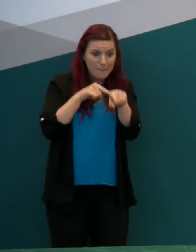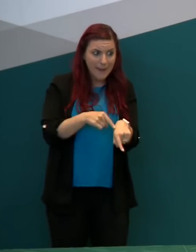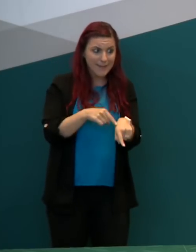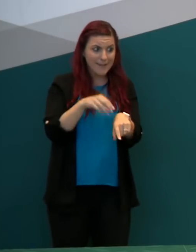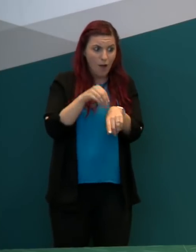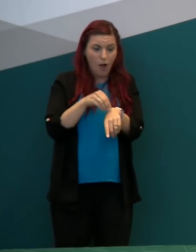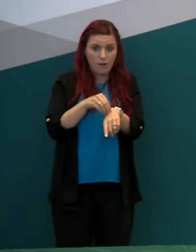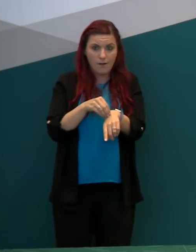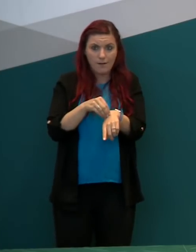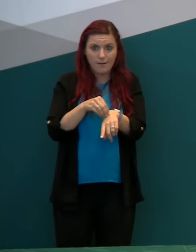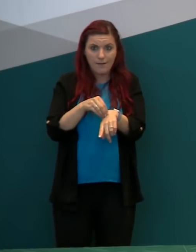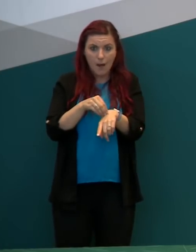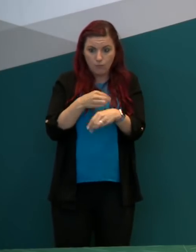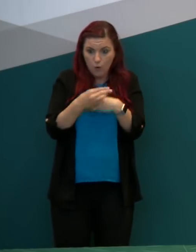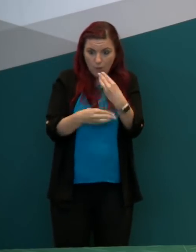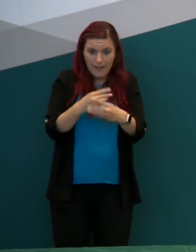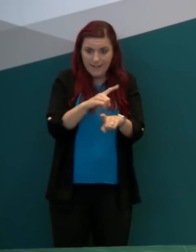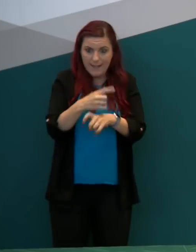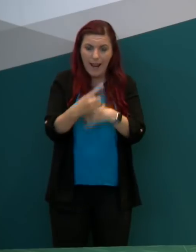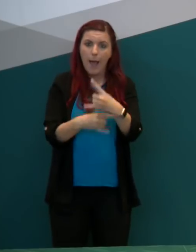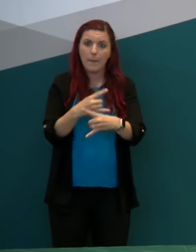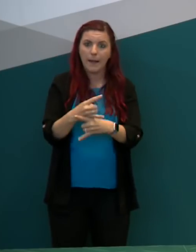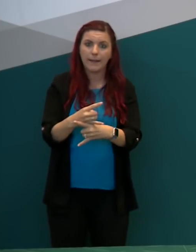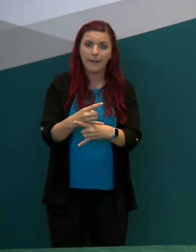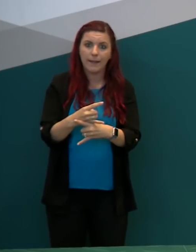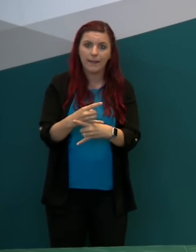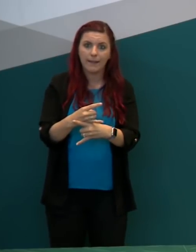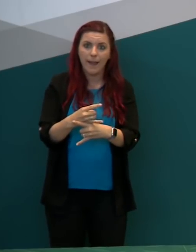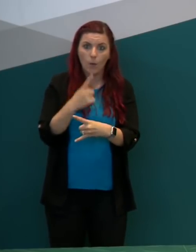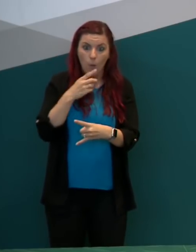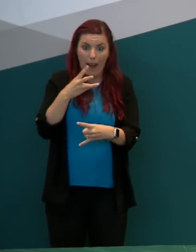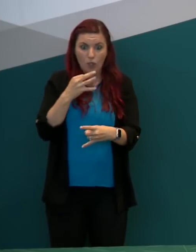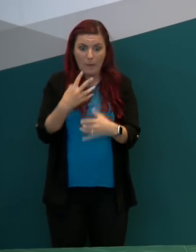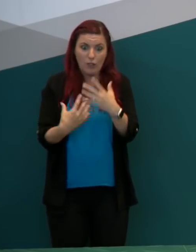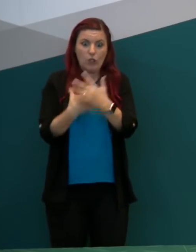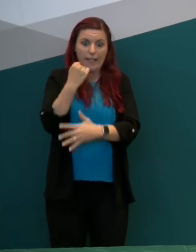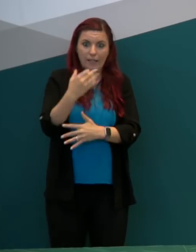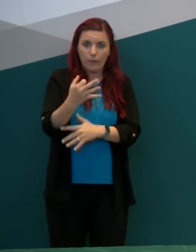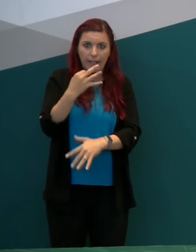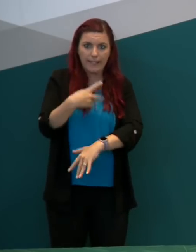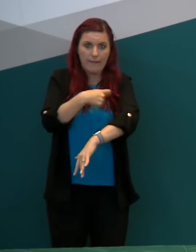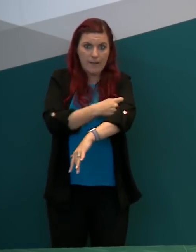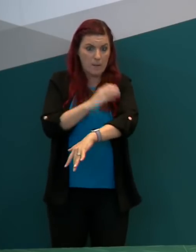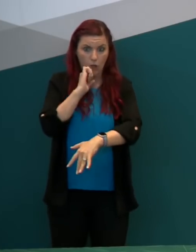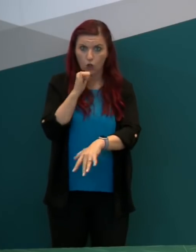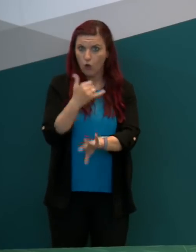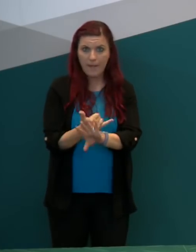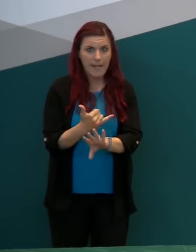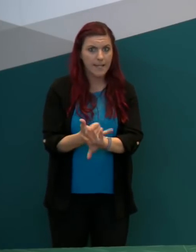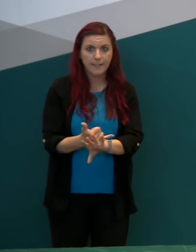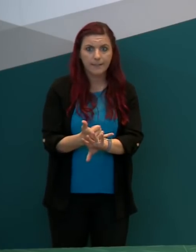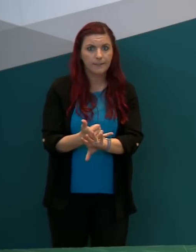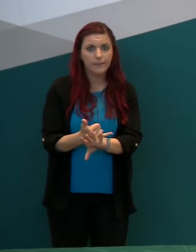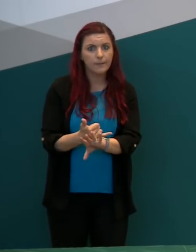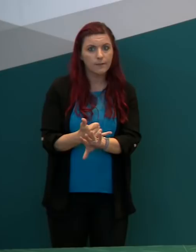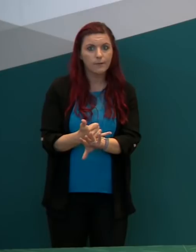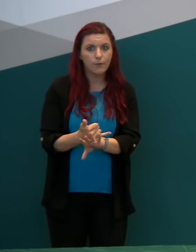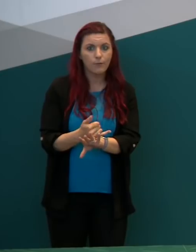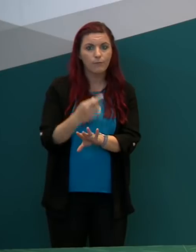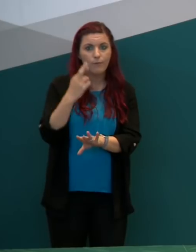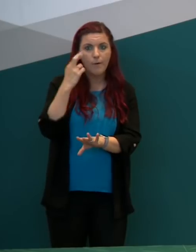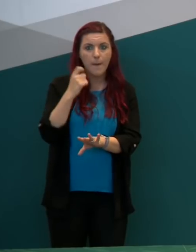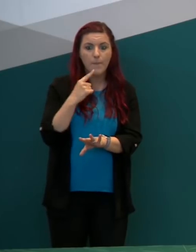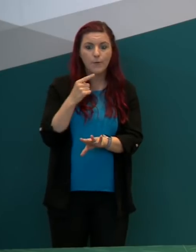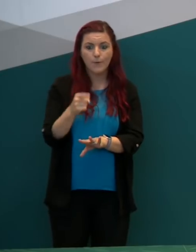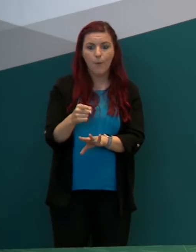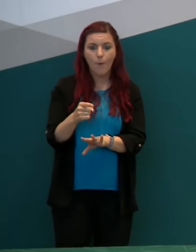still an assumption that we will get an effective vaccine as a result of. And without saying I'm expressing doubt about it, nobody's in a position to